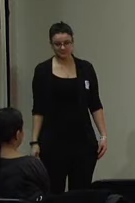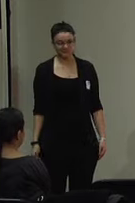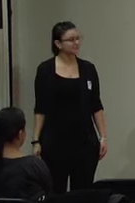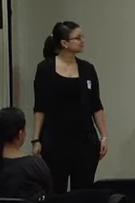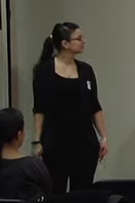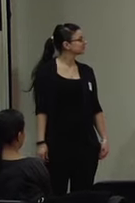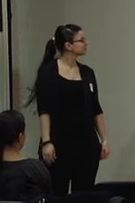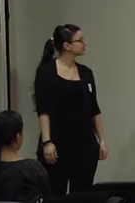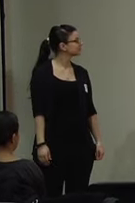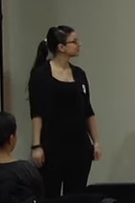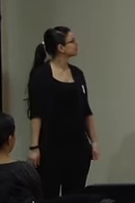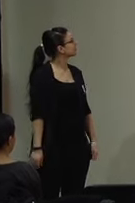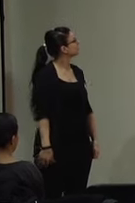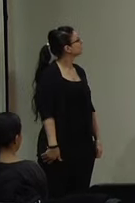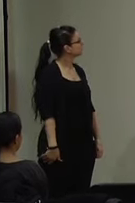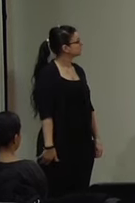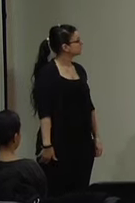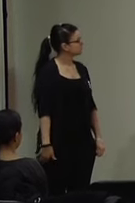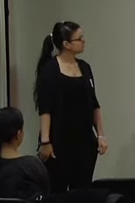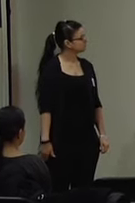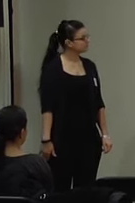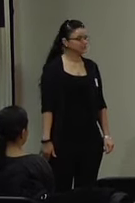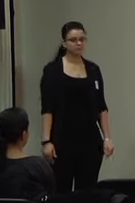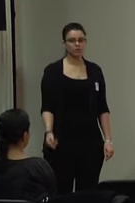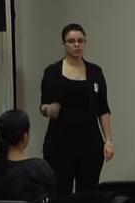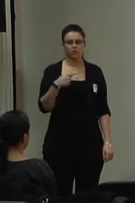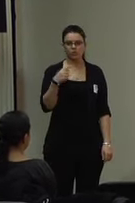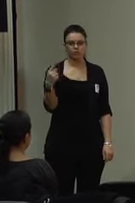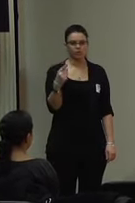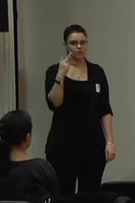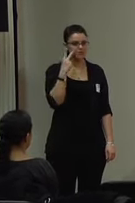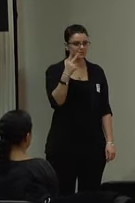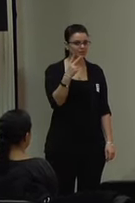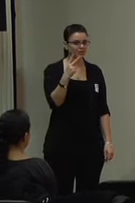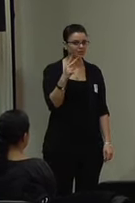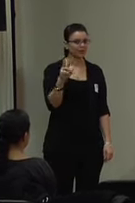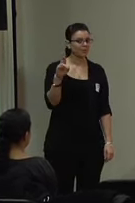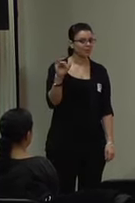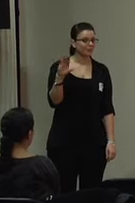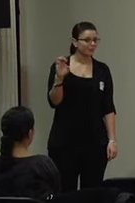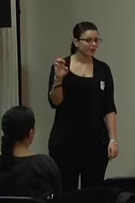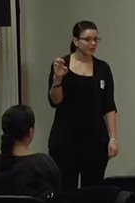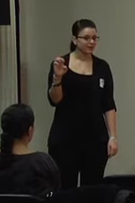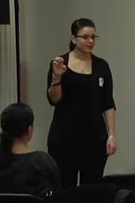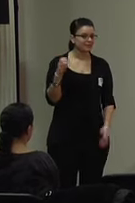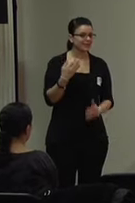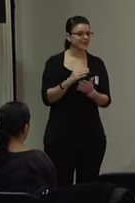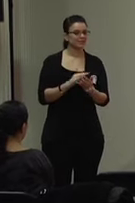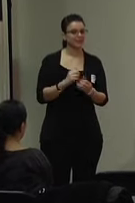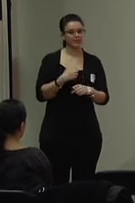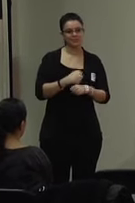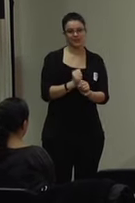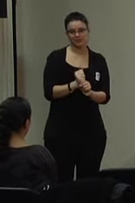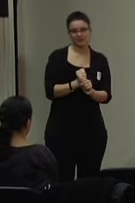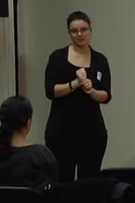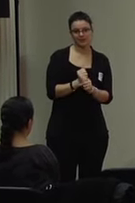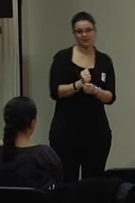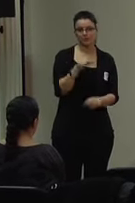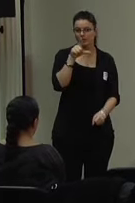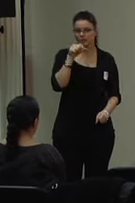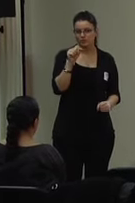a plant-based diet myself. Double check, because sometimes the rice can be made with chicken broth, or it has butter in it,